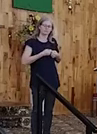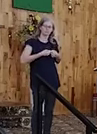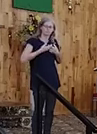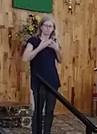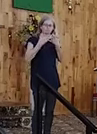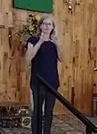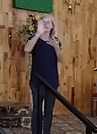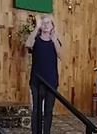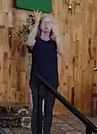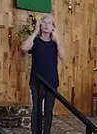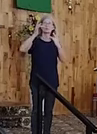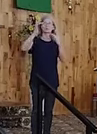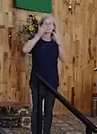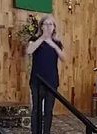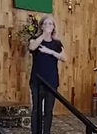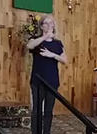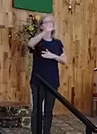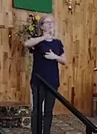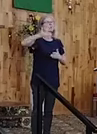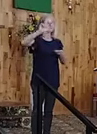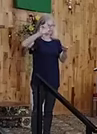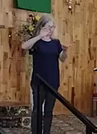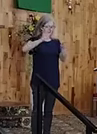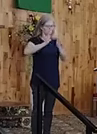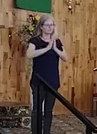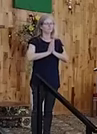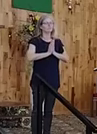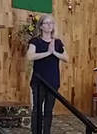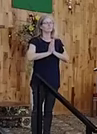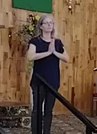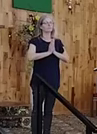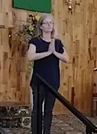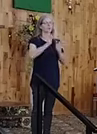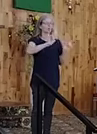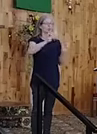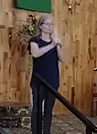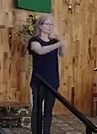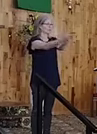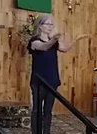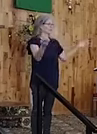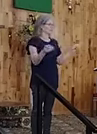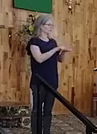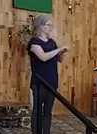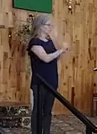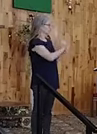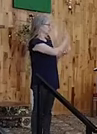your mercy through Christ our Lord. Amen. The Lord be with you.